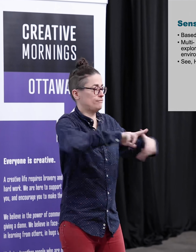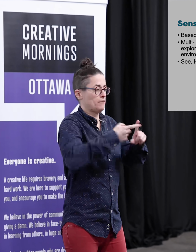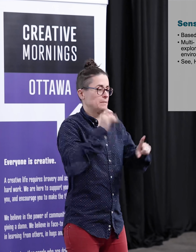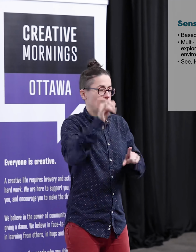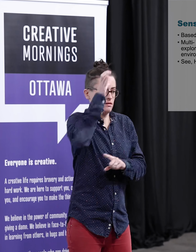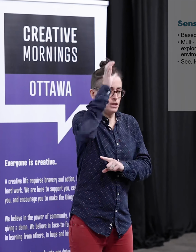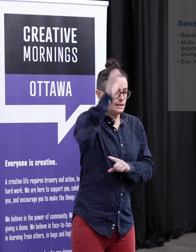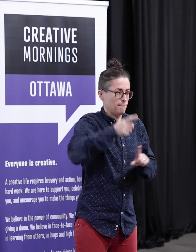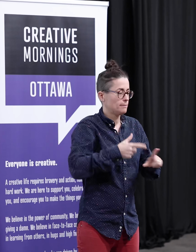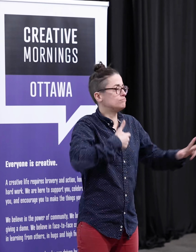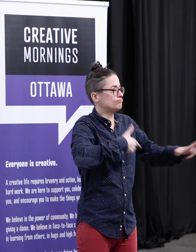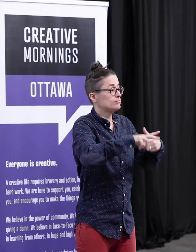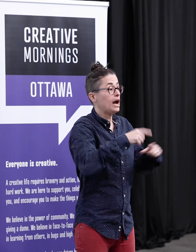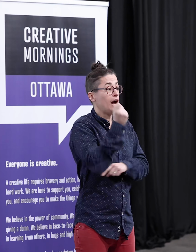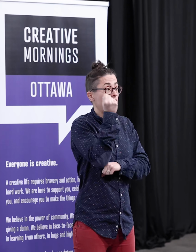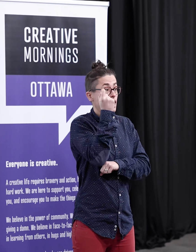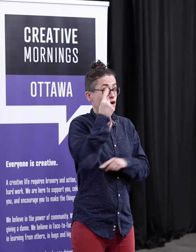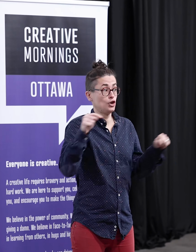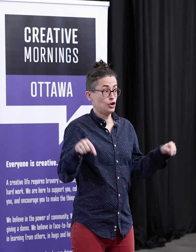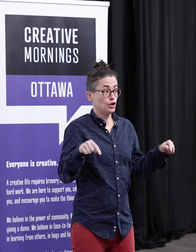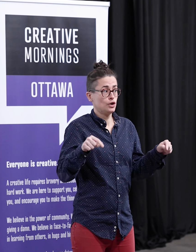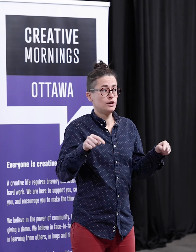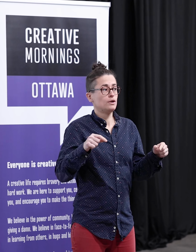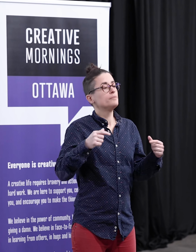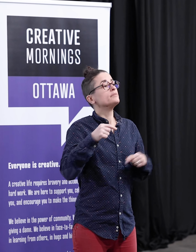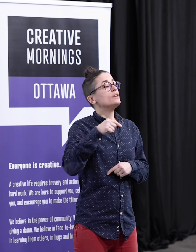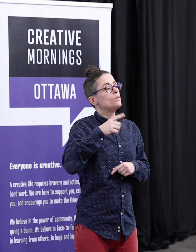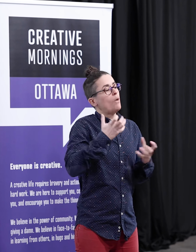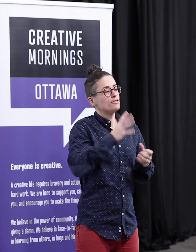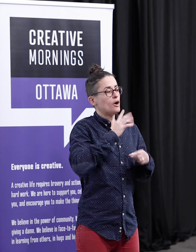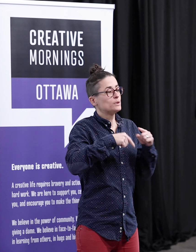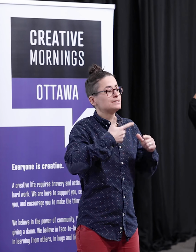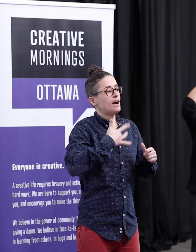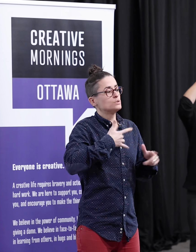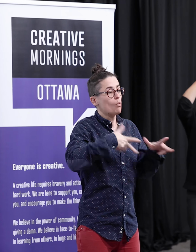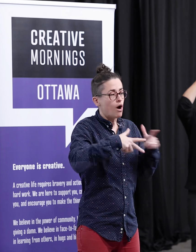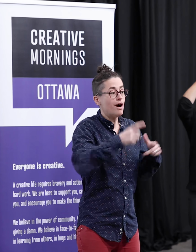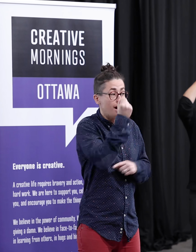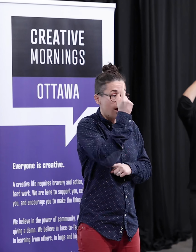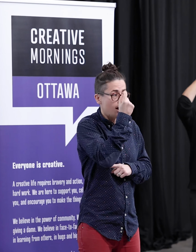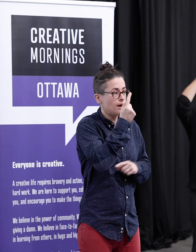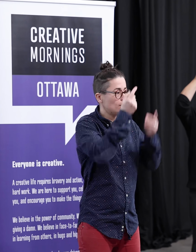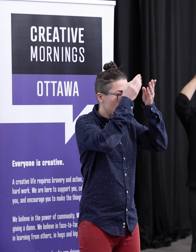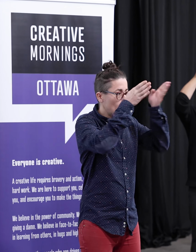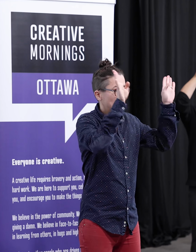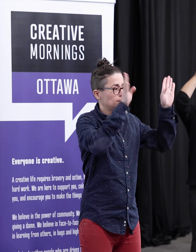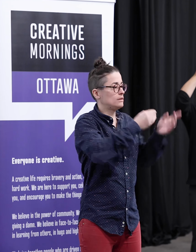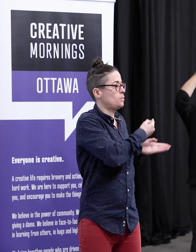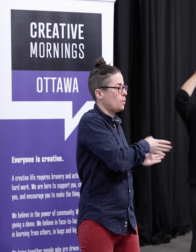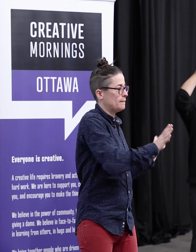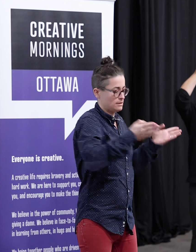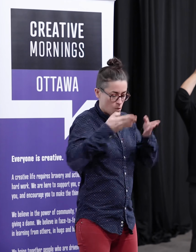surroundings, perceiving that as we walk. Now, of course, the sense